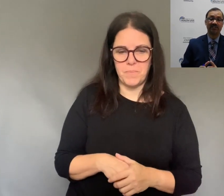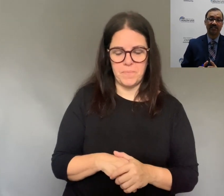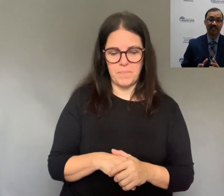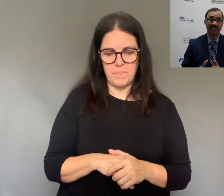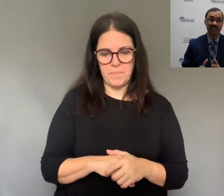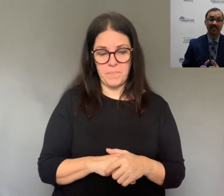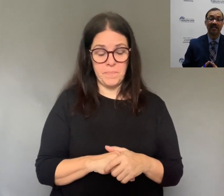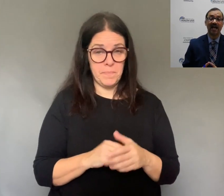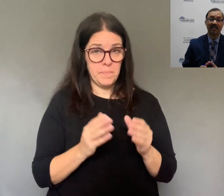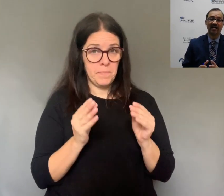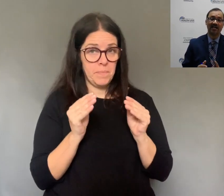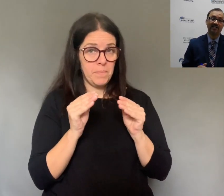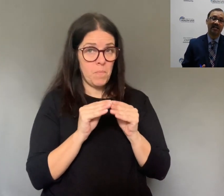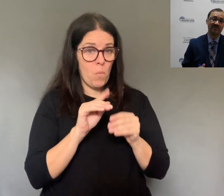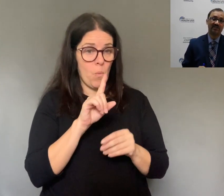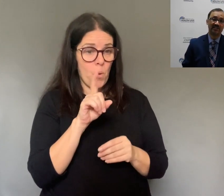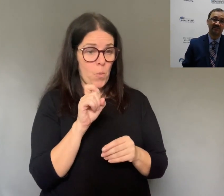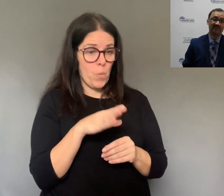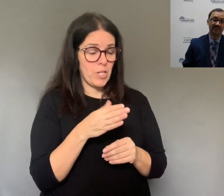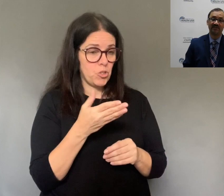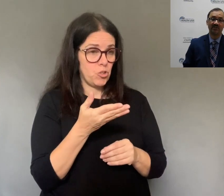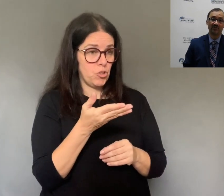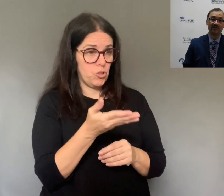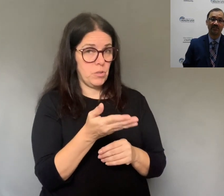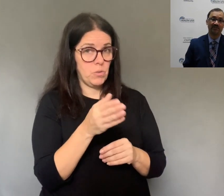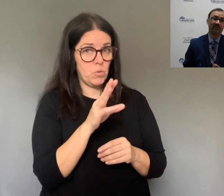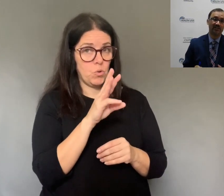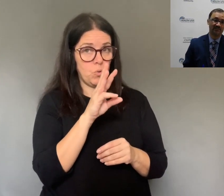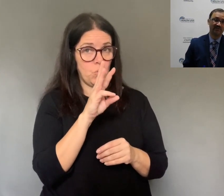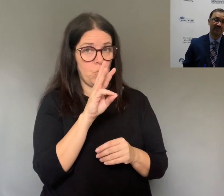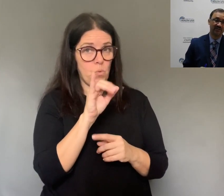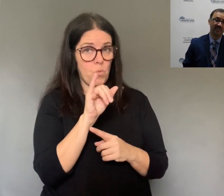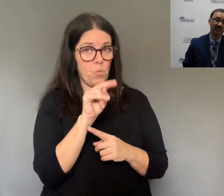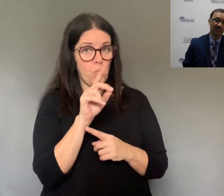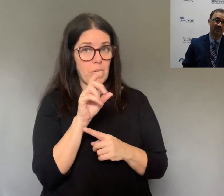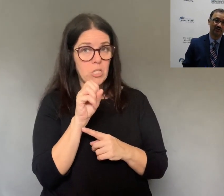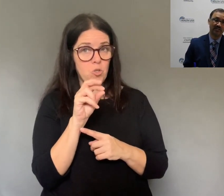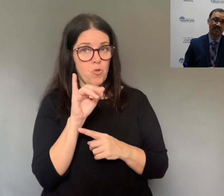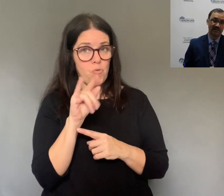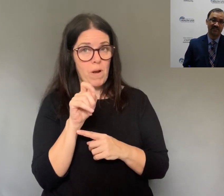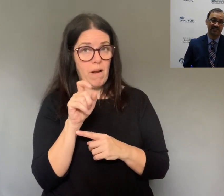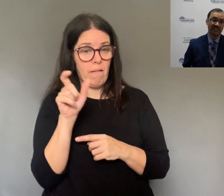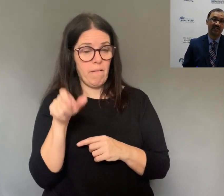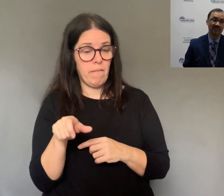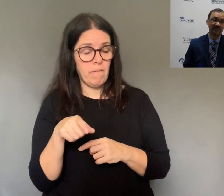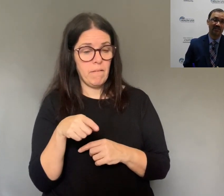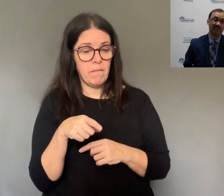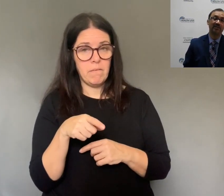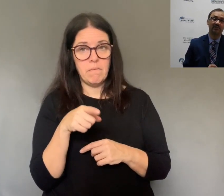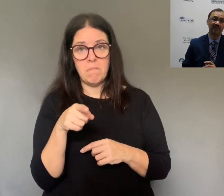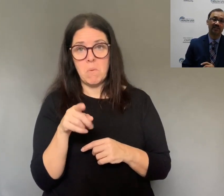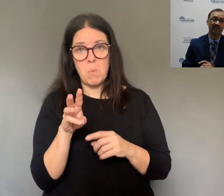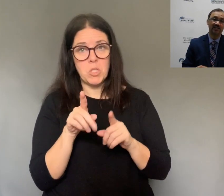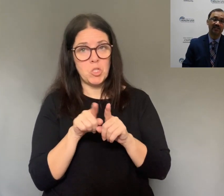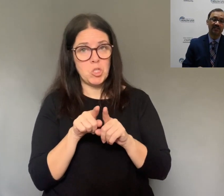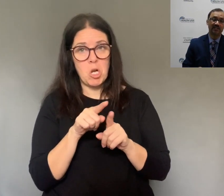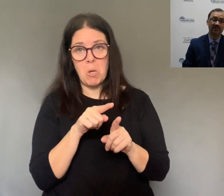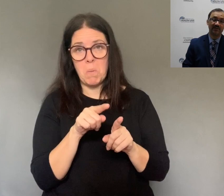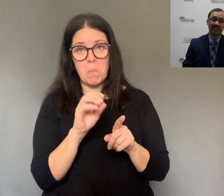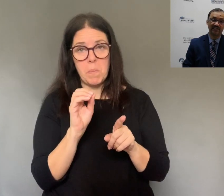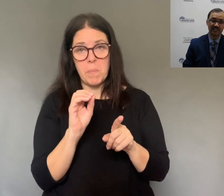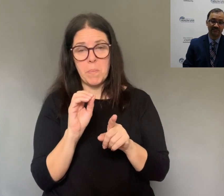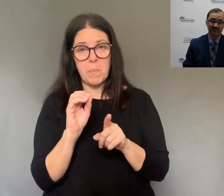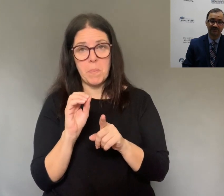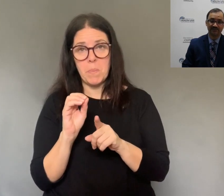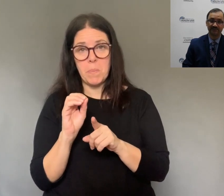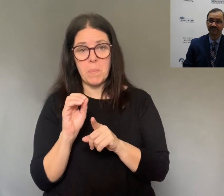part, either it happens for 72 hours or it's refrigerated to ensure that it happens in a timely manner without